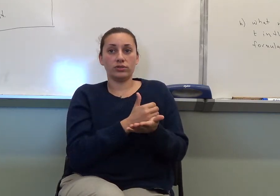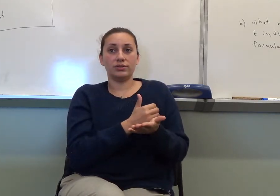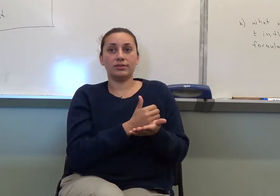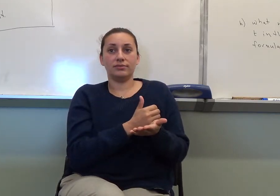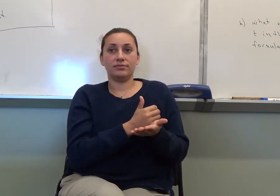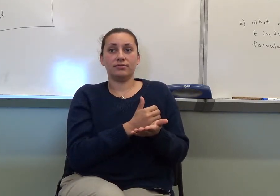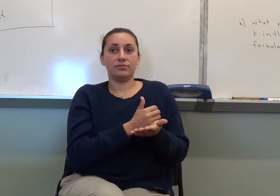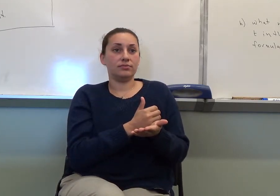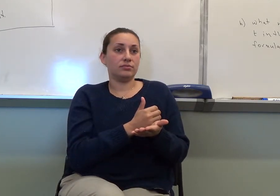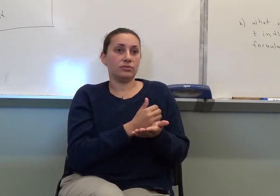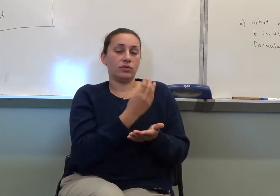commission rate